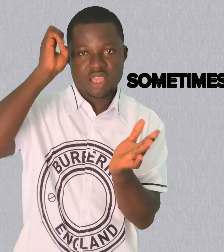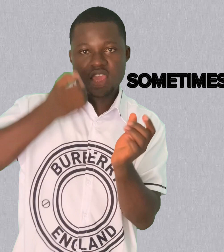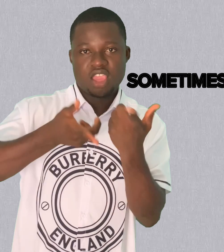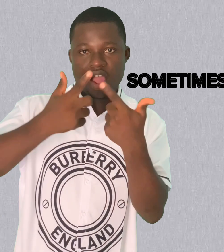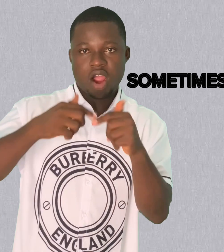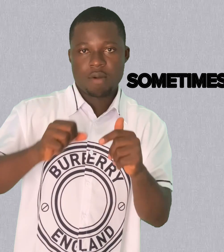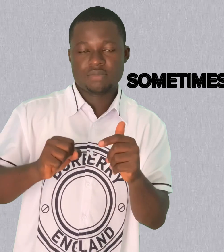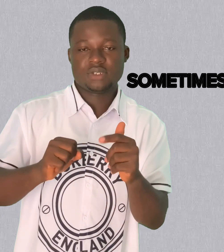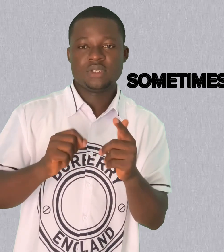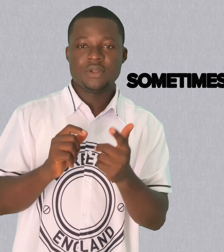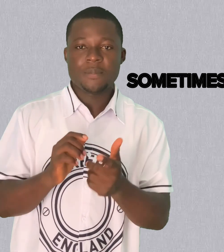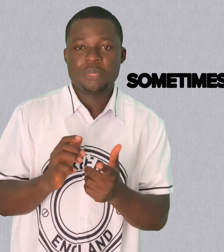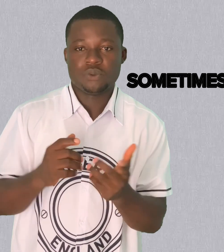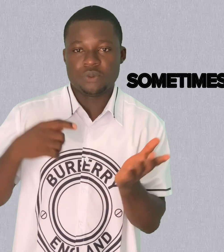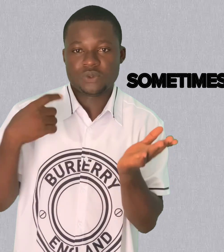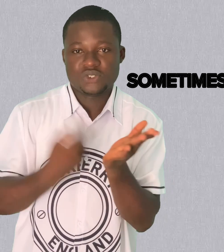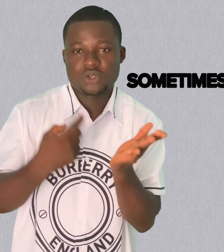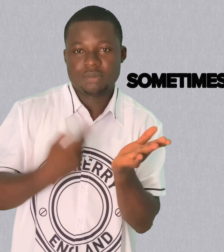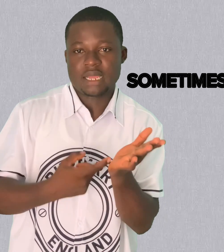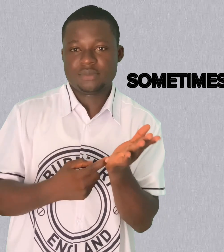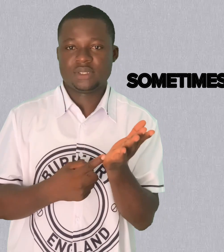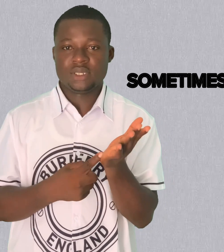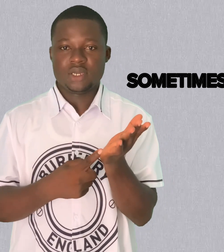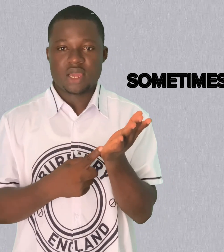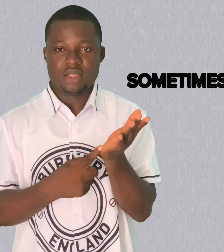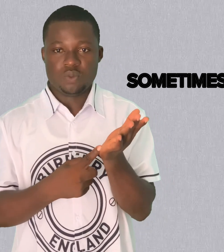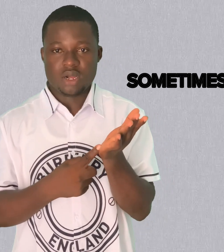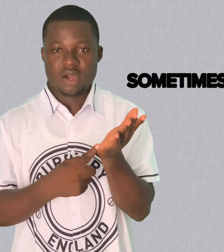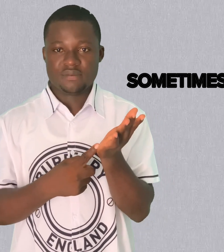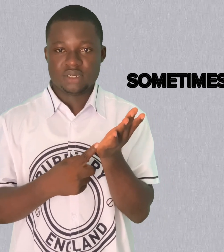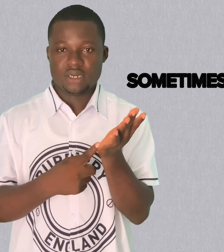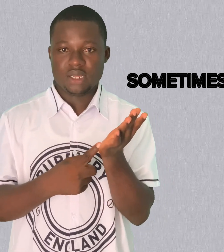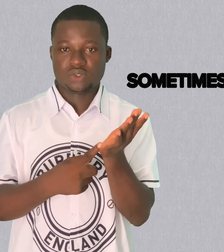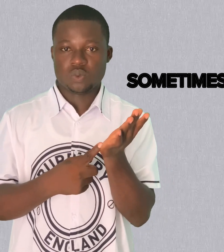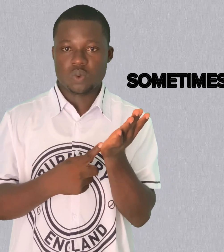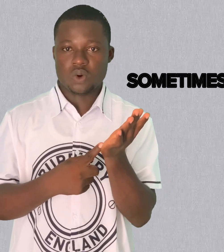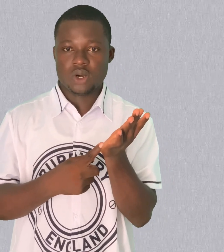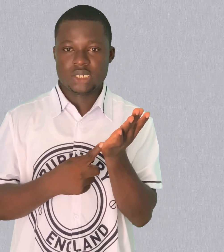he comes. So sometimes. And then we have the next word,